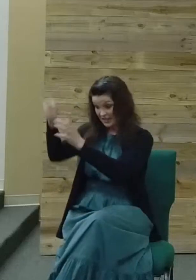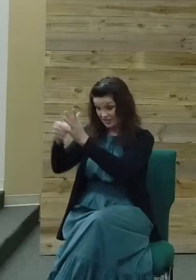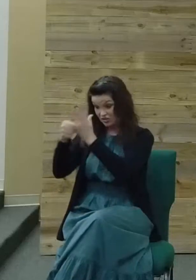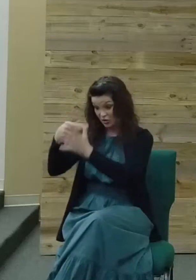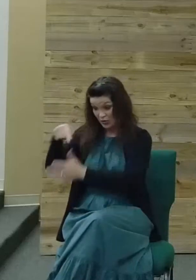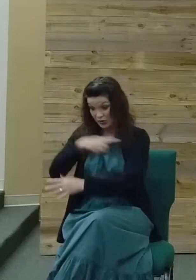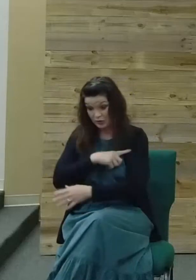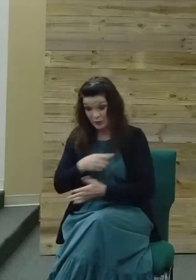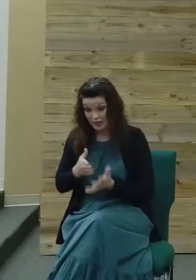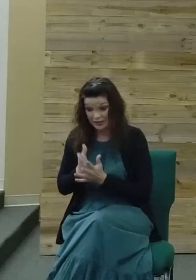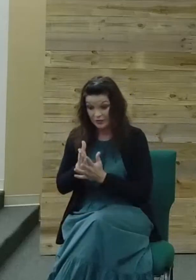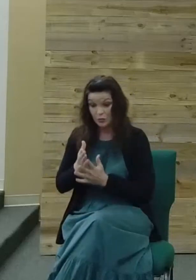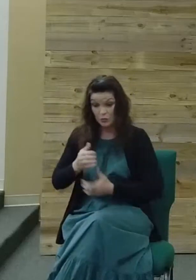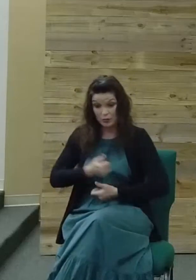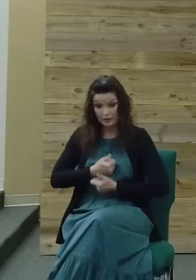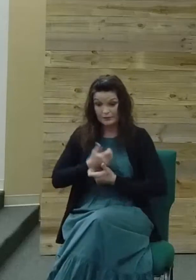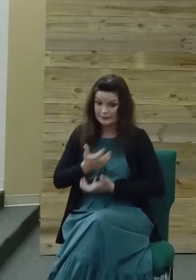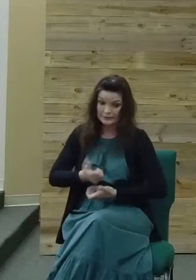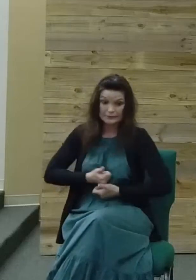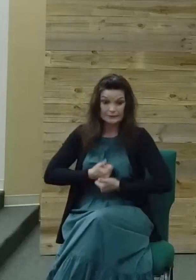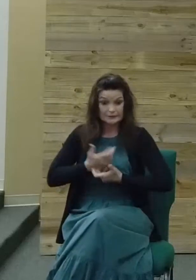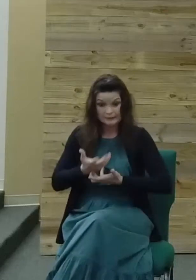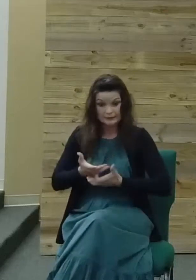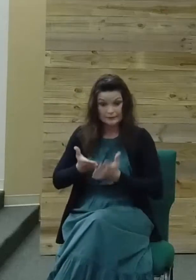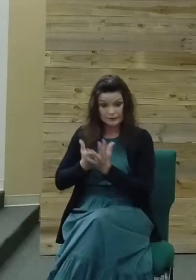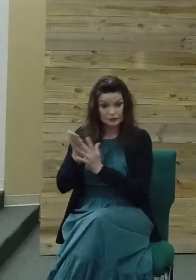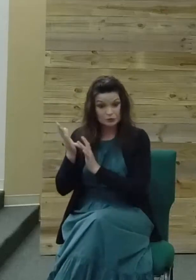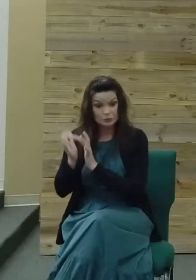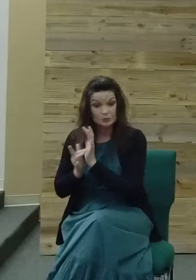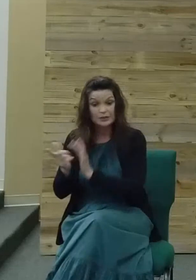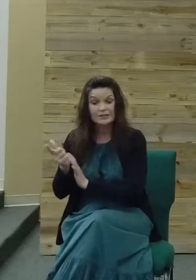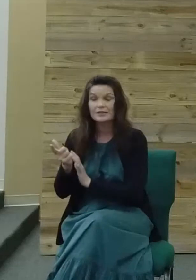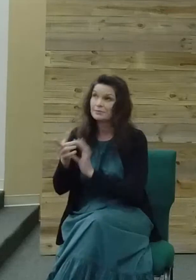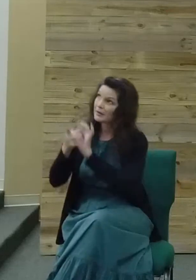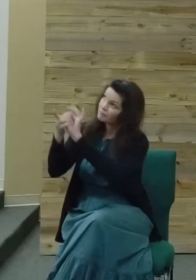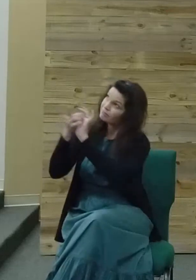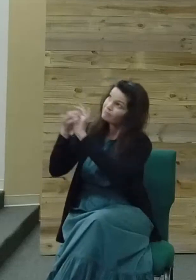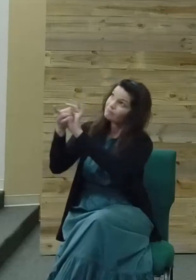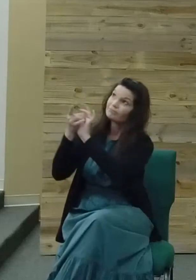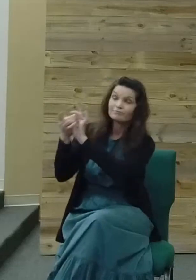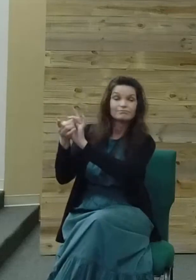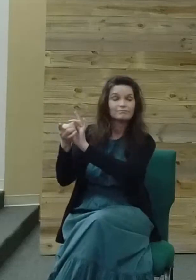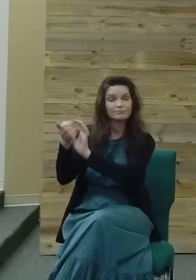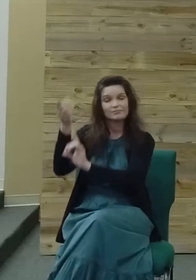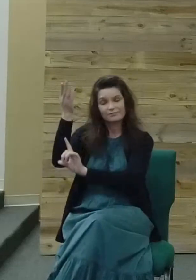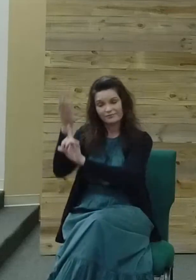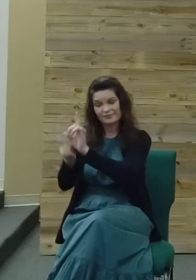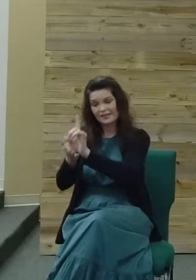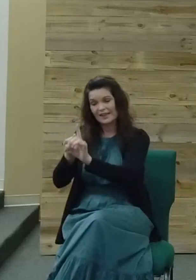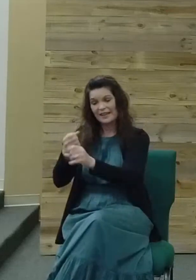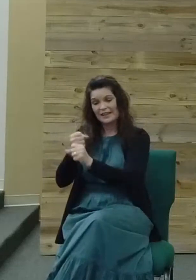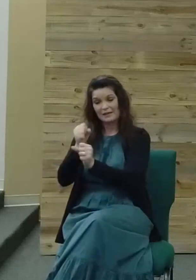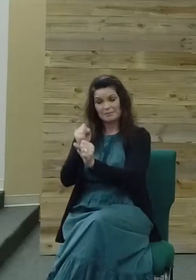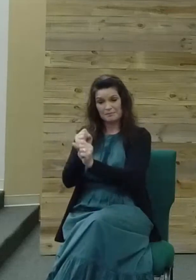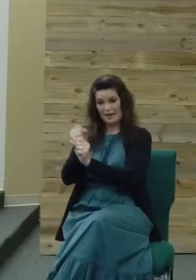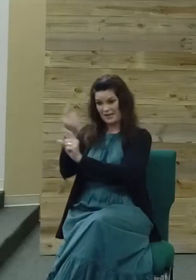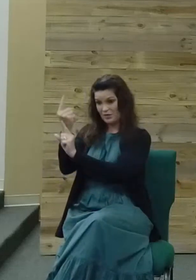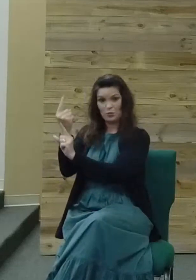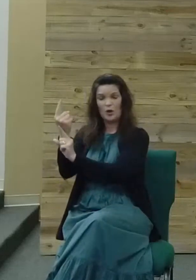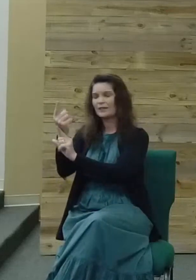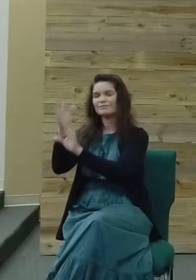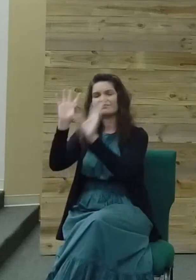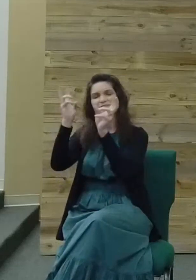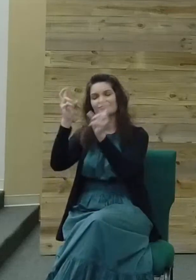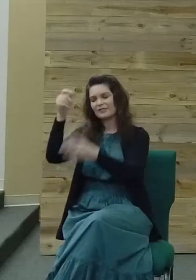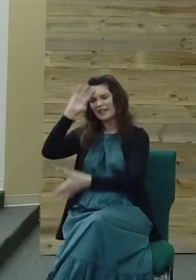we plead on Christ's behalf, "Be reconciled to God." He made the one who did not know